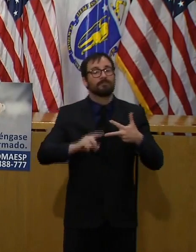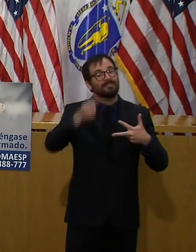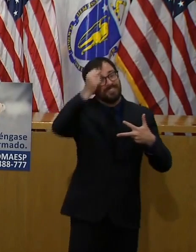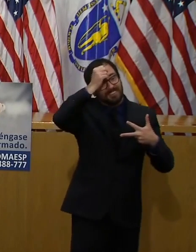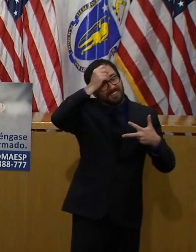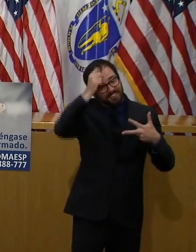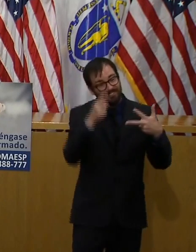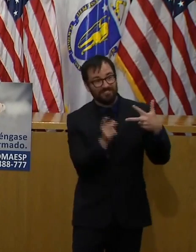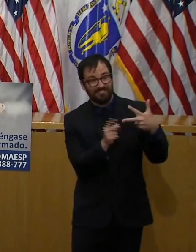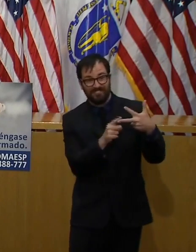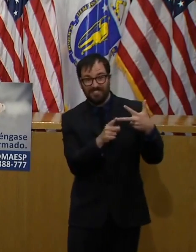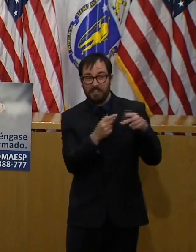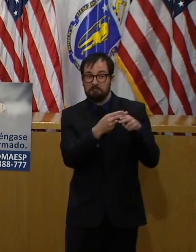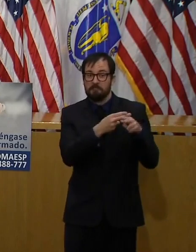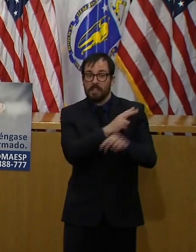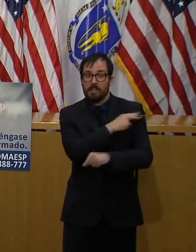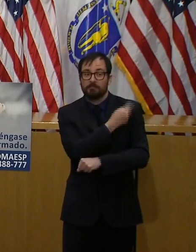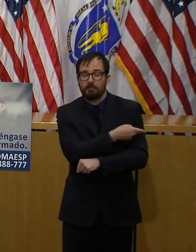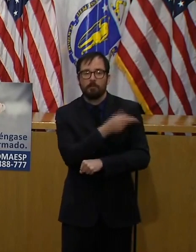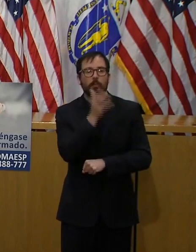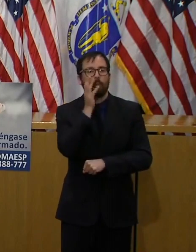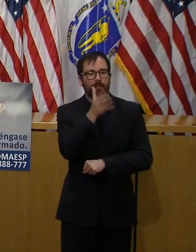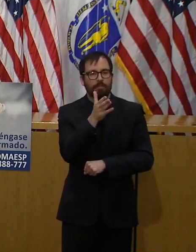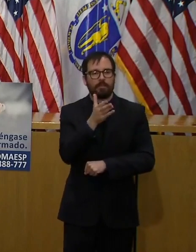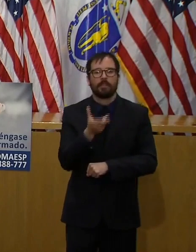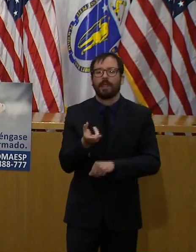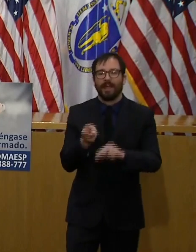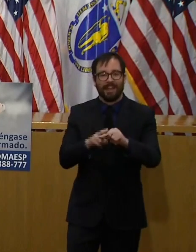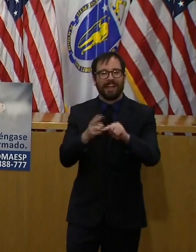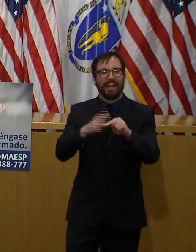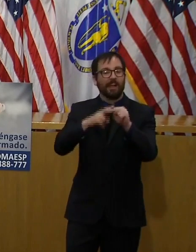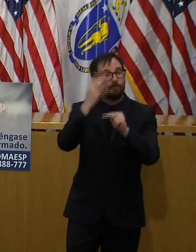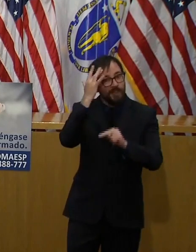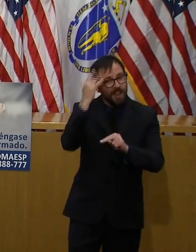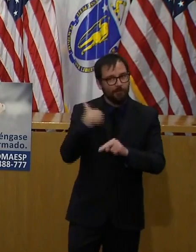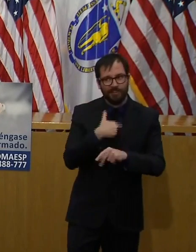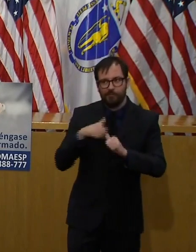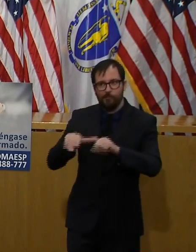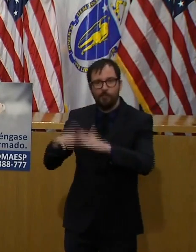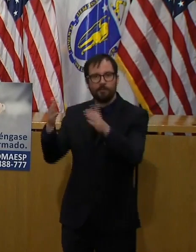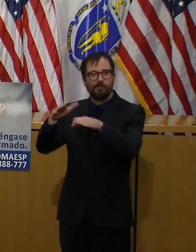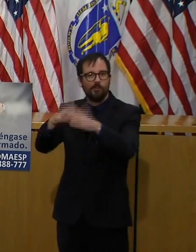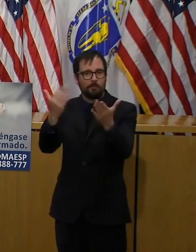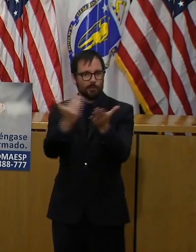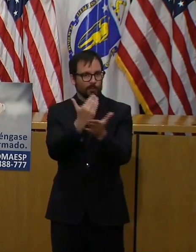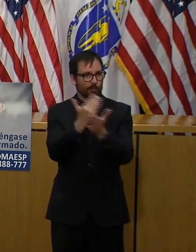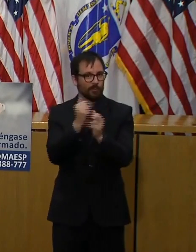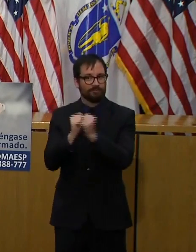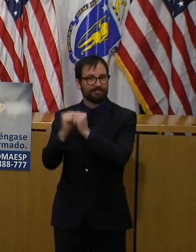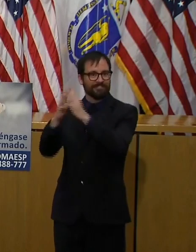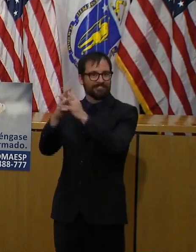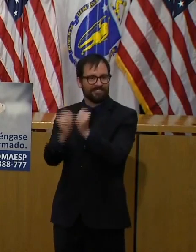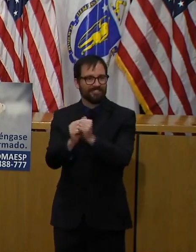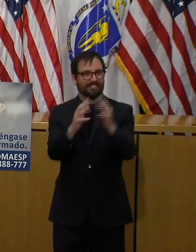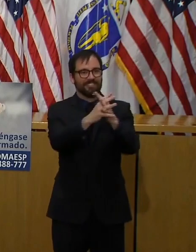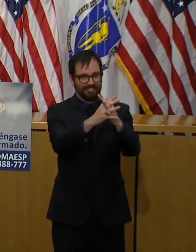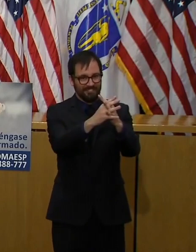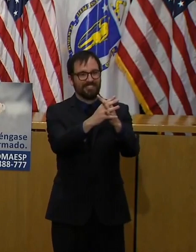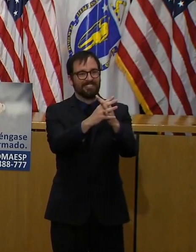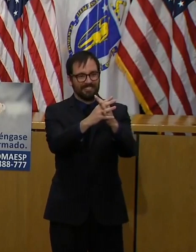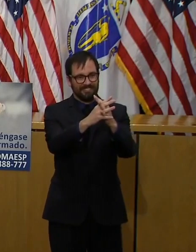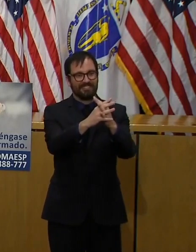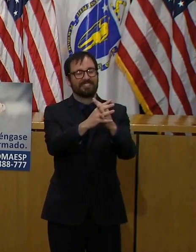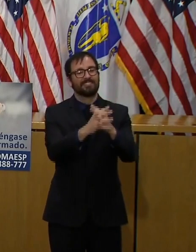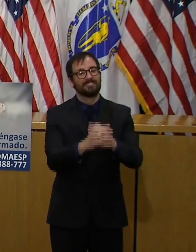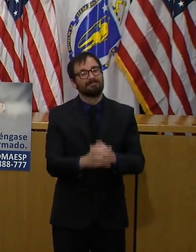online. We have seen over the past few days an increase in hospitalizations. Medical workers are working around the